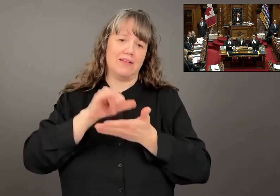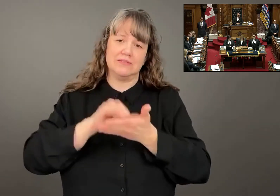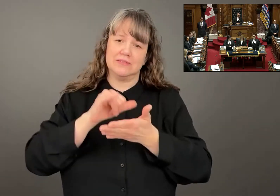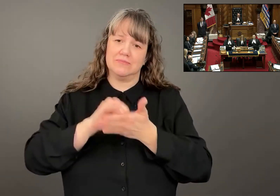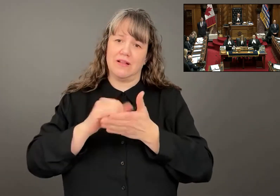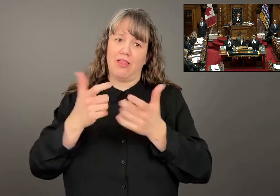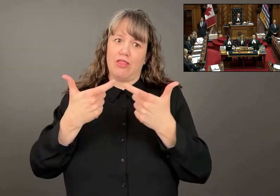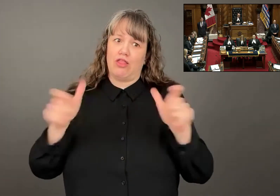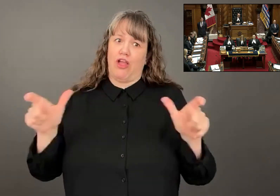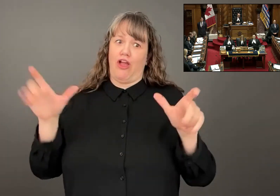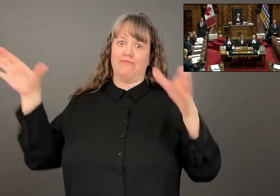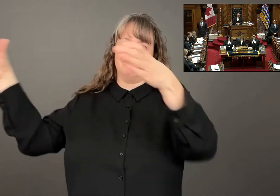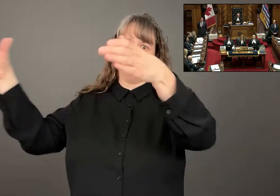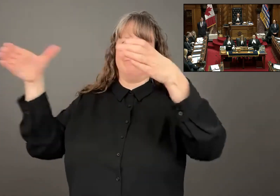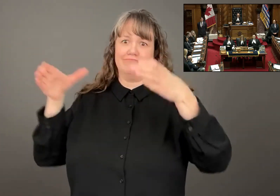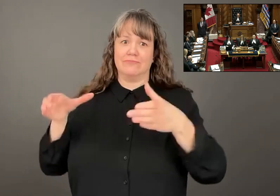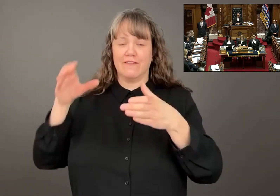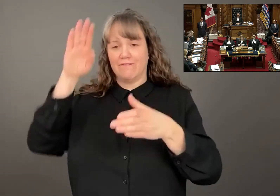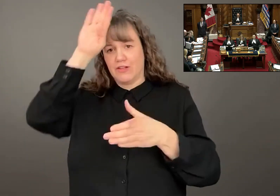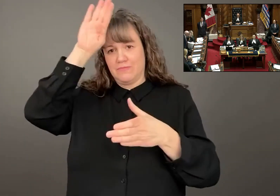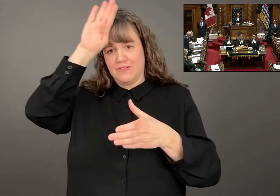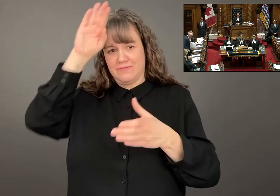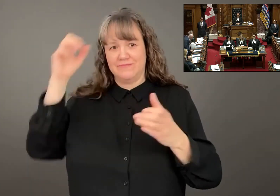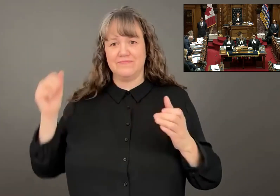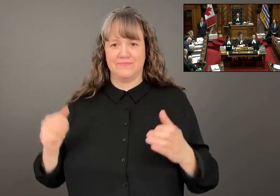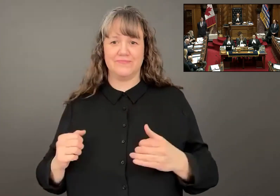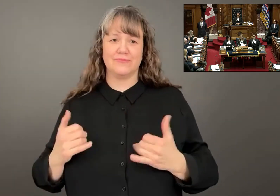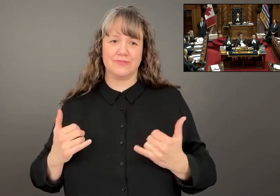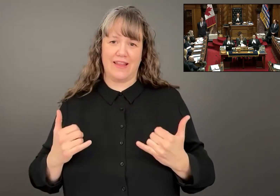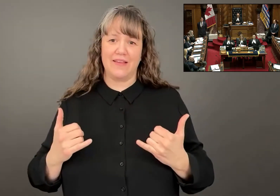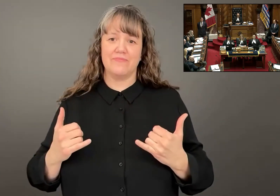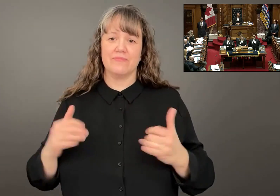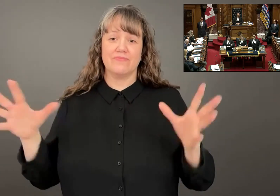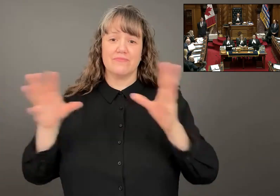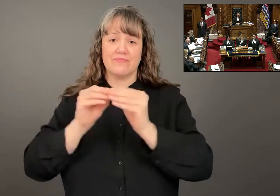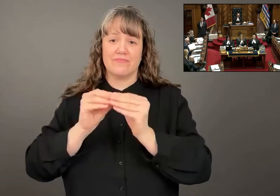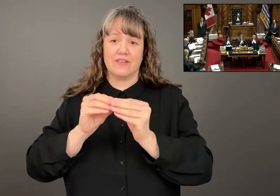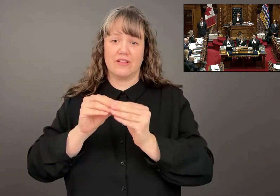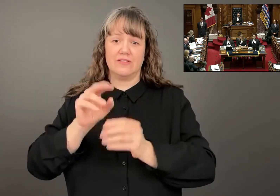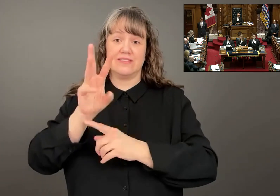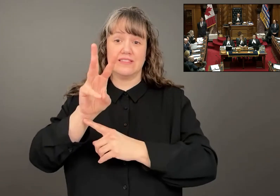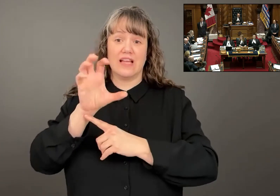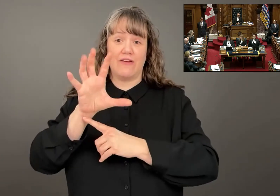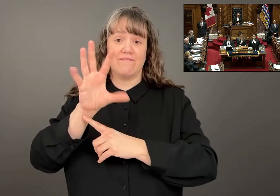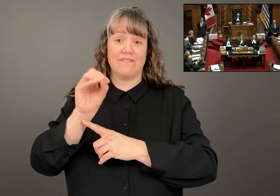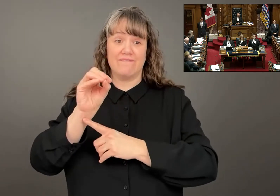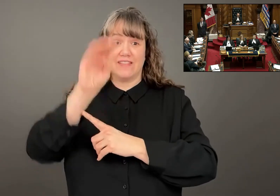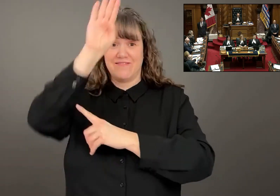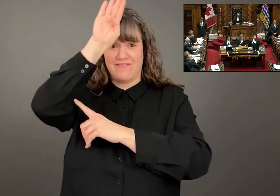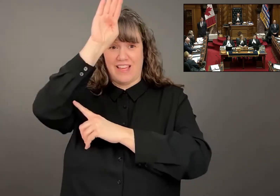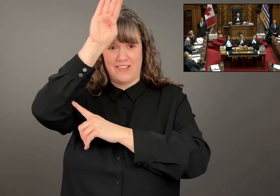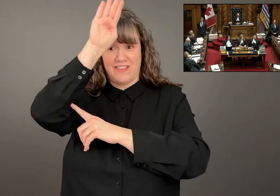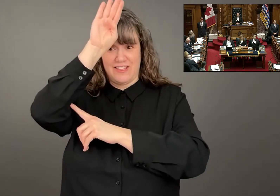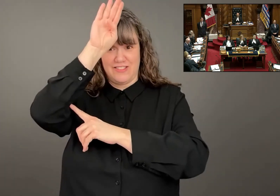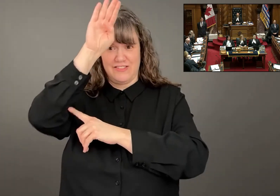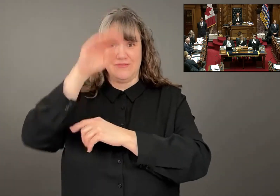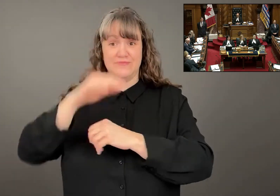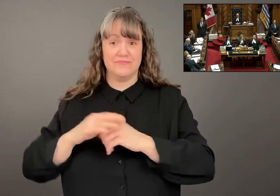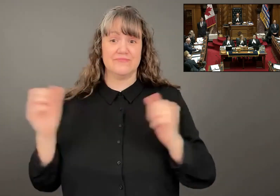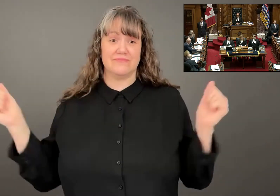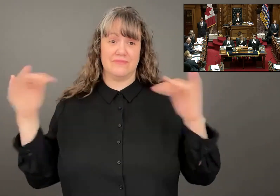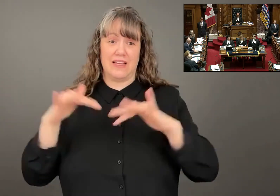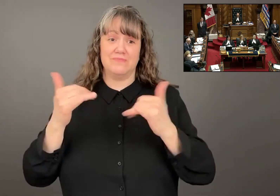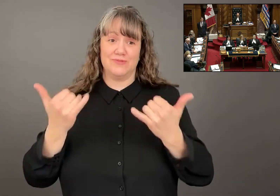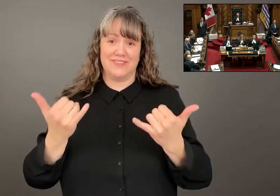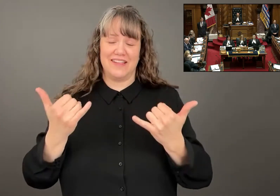uniform firefighters here, 650 who came today, and plus their families. So on behalf of all of